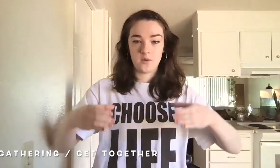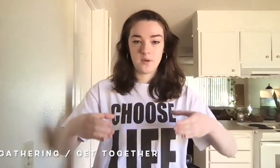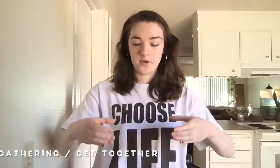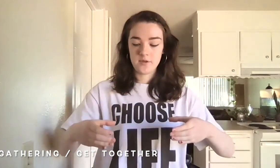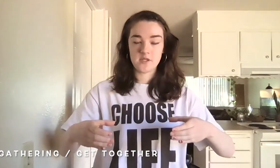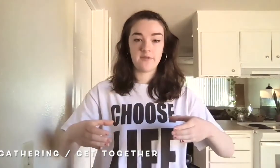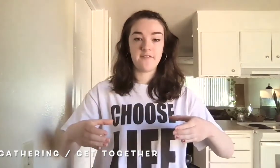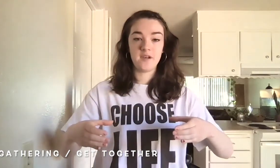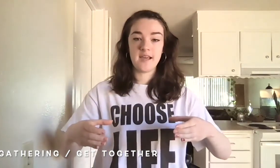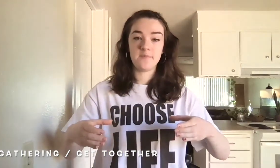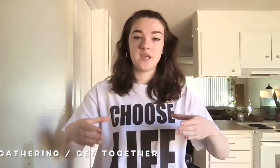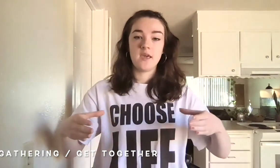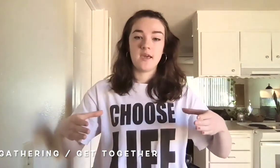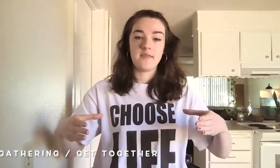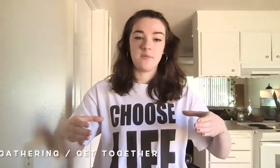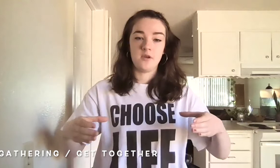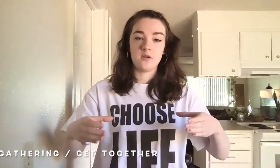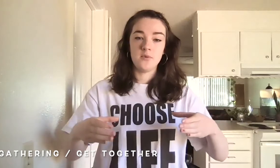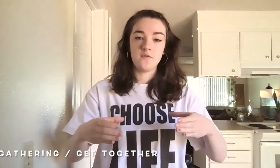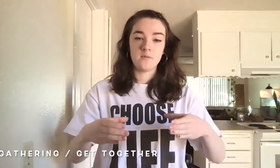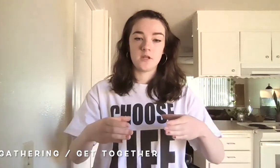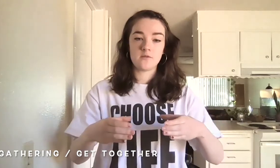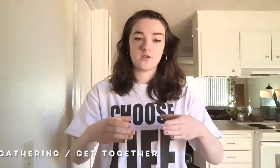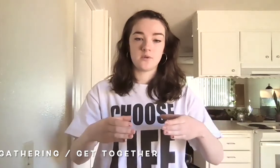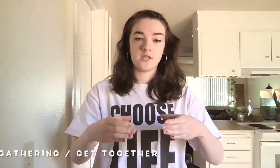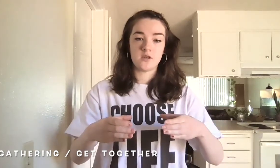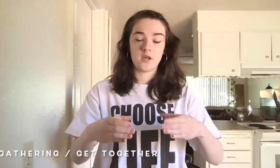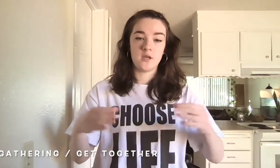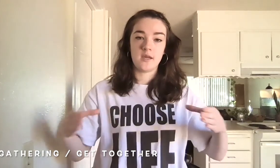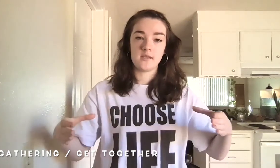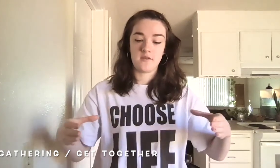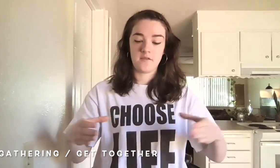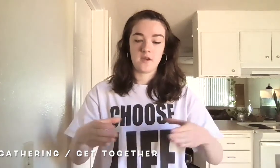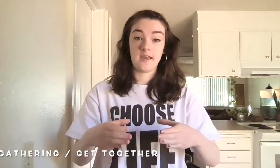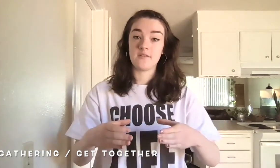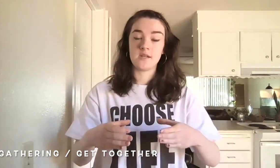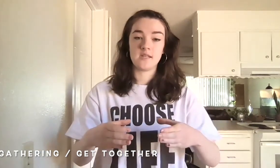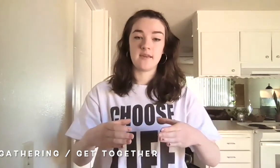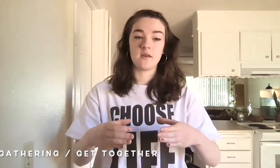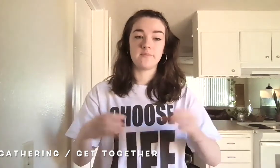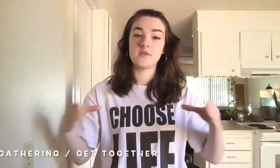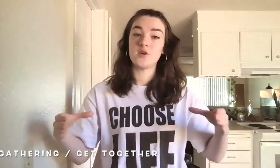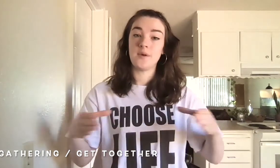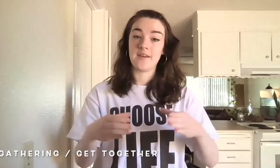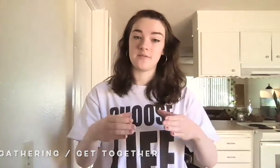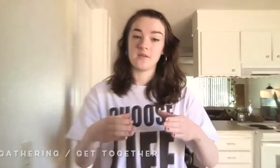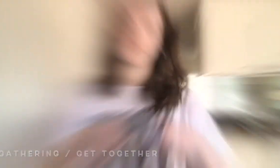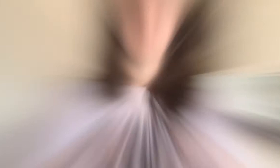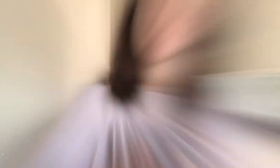put them so they're flat, and then we're going to move them closer towards each other as if they are gathering together. So gathering. So our